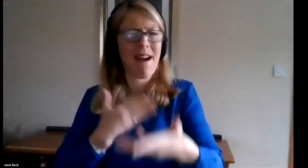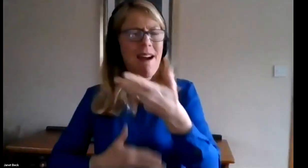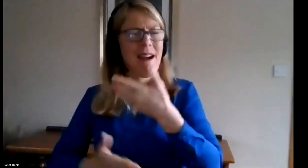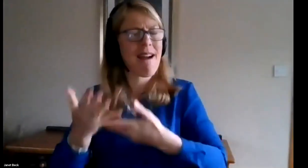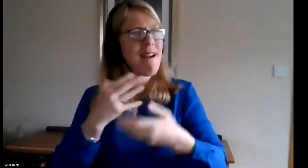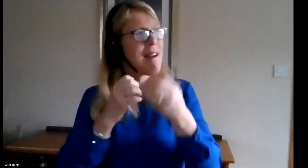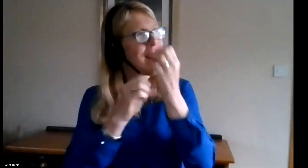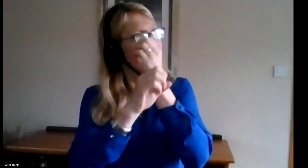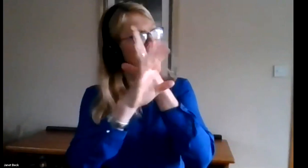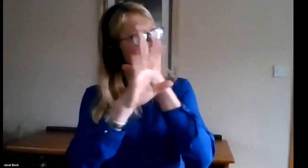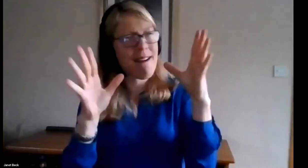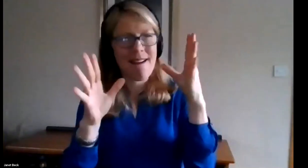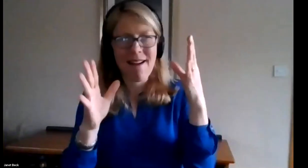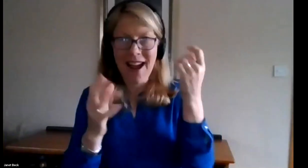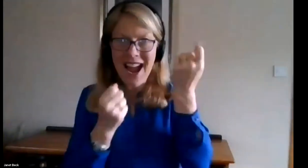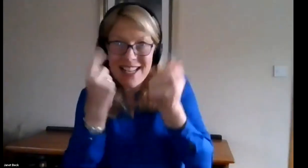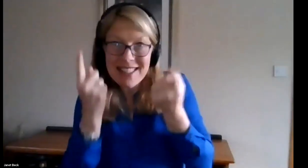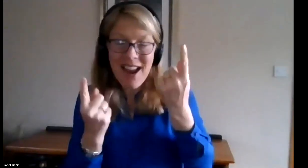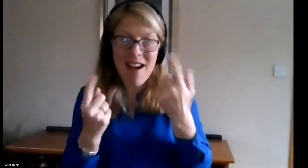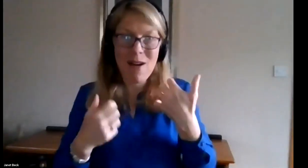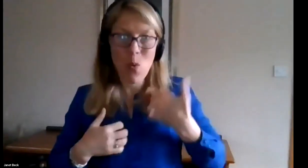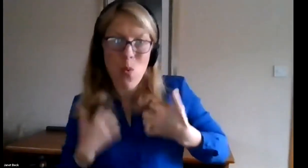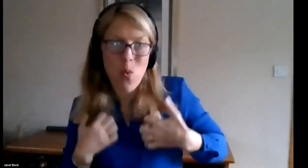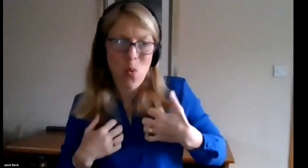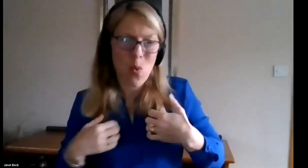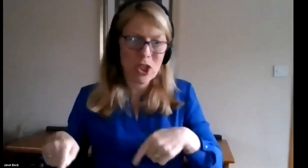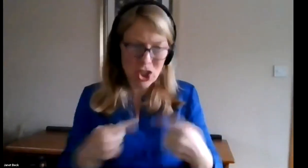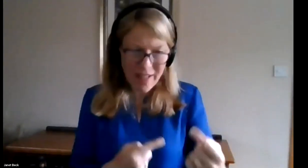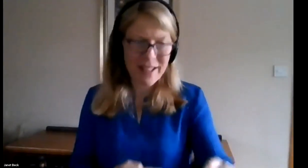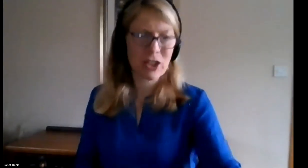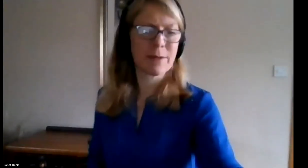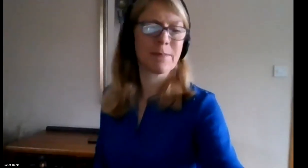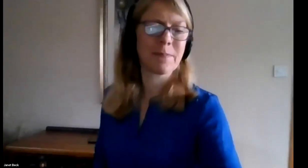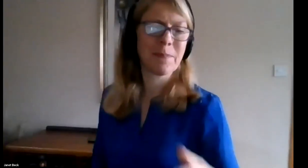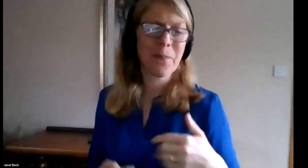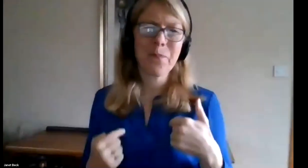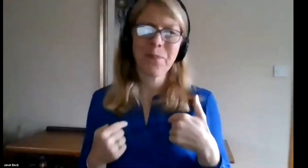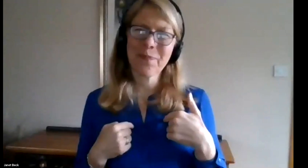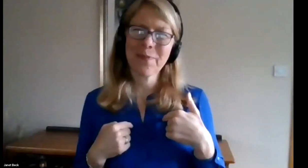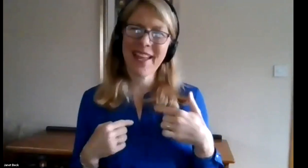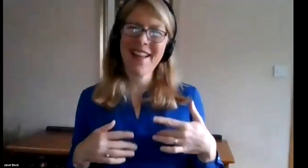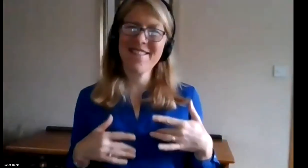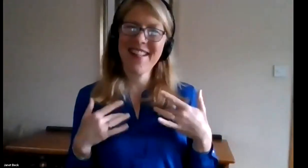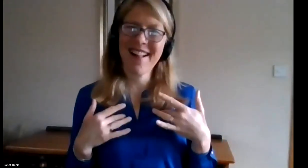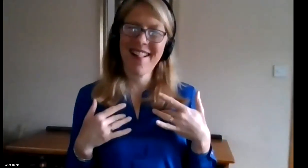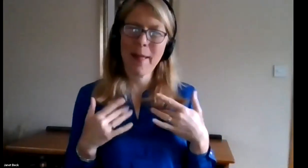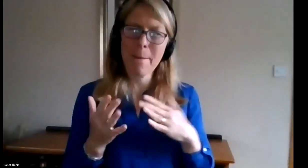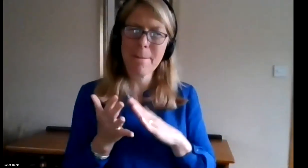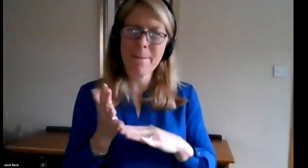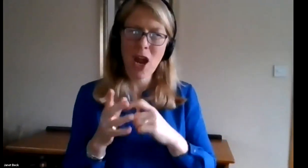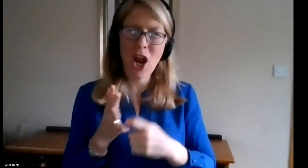thought-provoking. But I just wanted to, but I think that it was a little bit negative